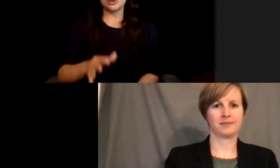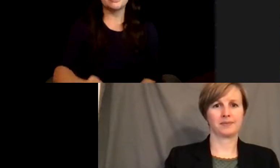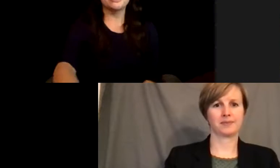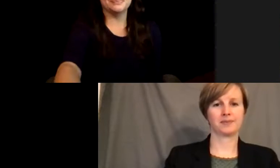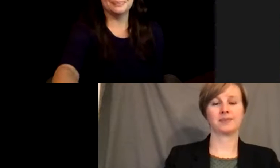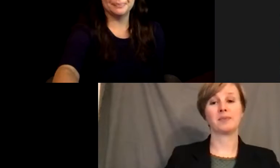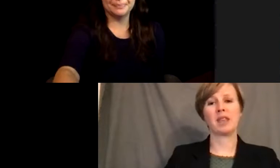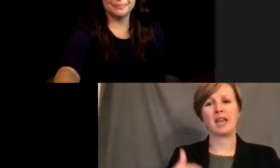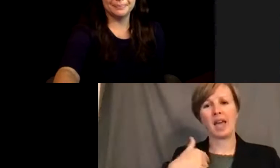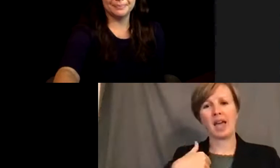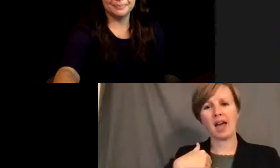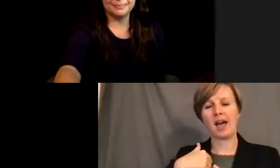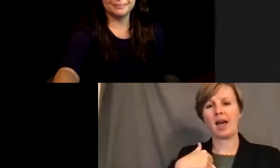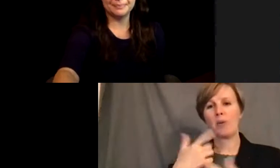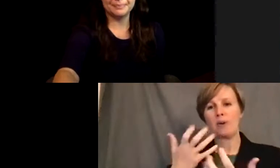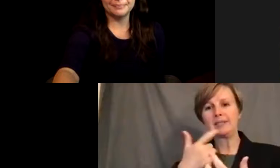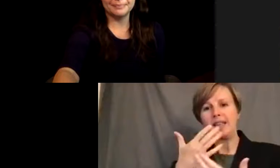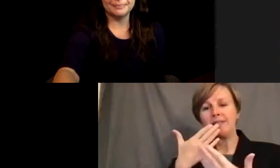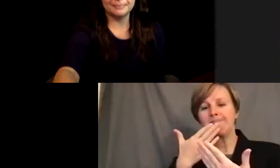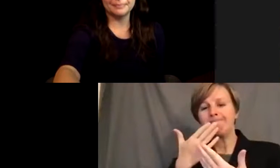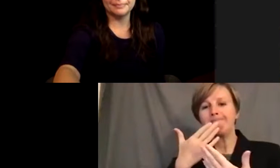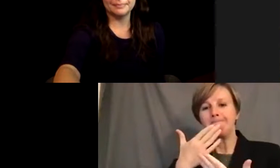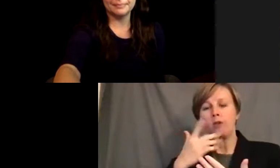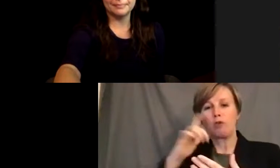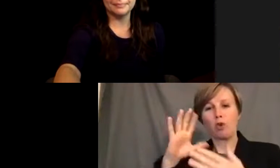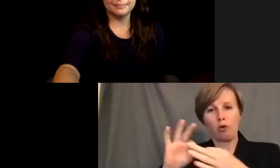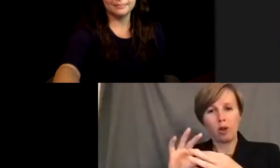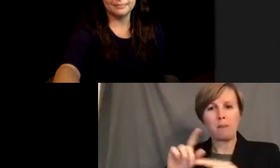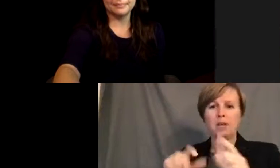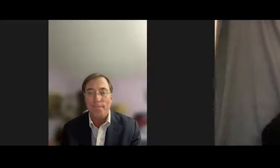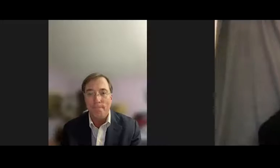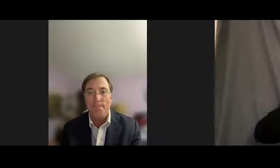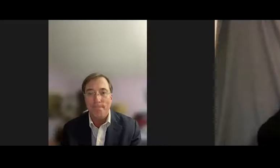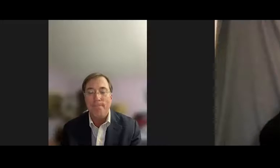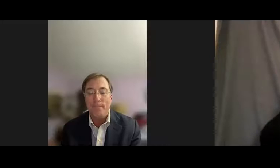about her, and she seems like an absolutely amazing woman and a tremendous loss to our community.